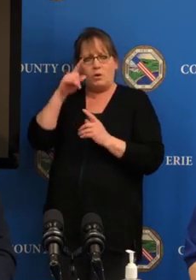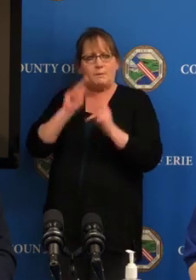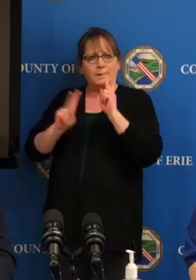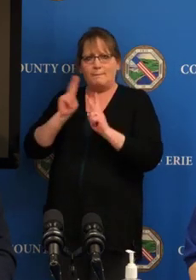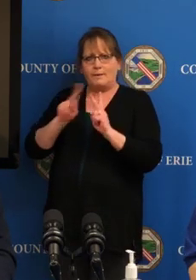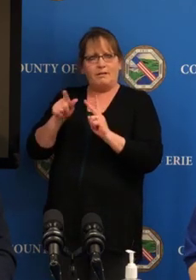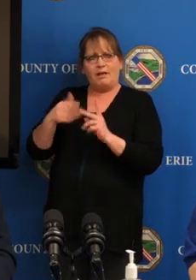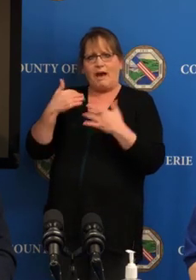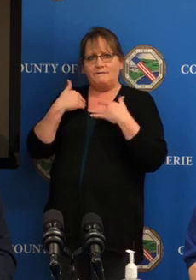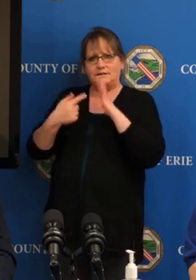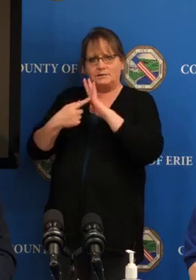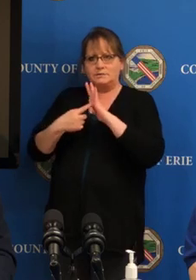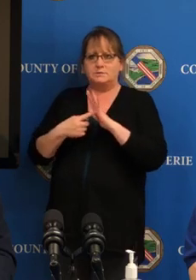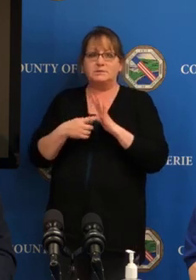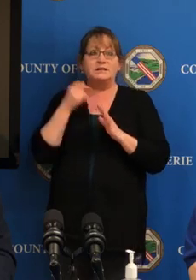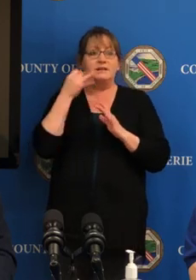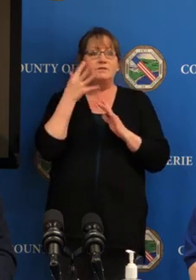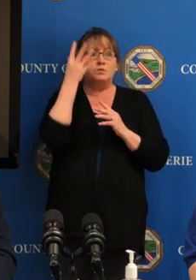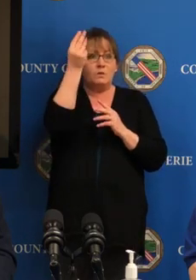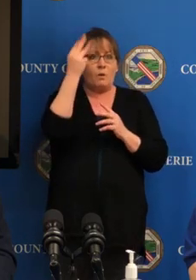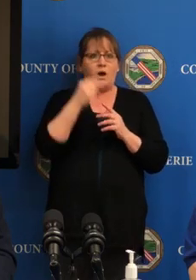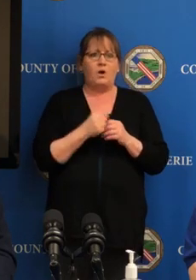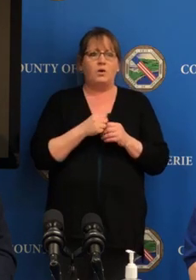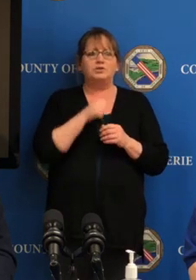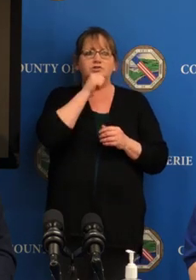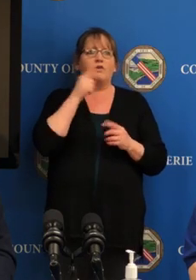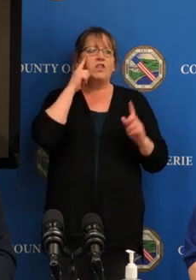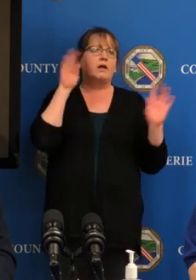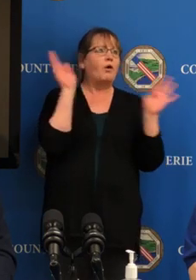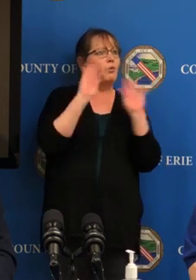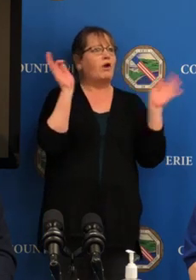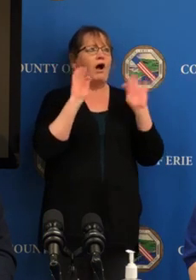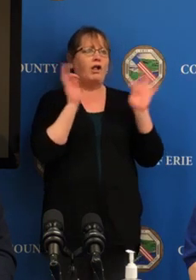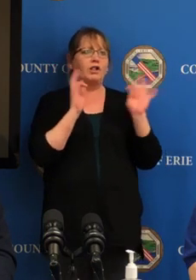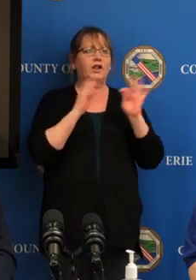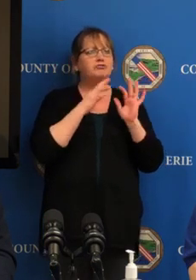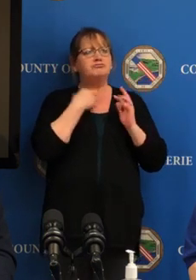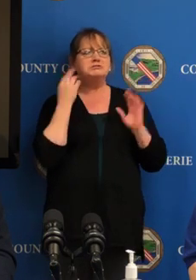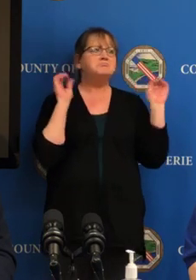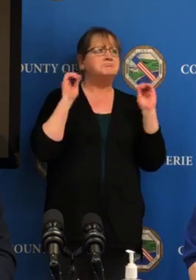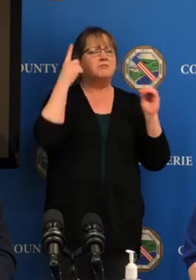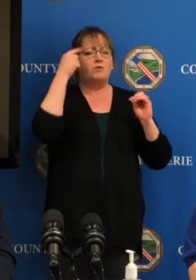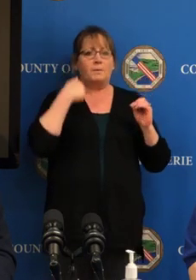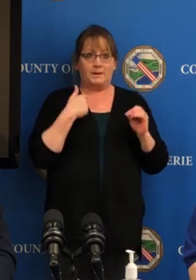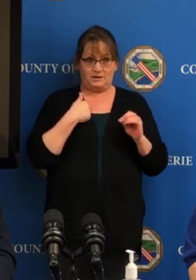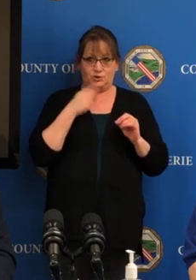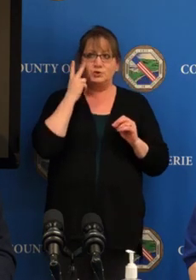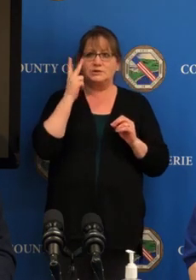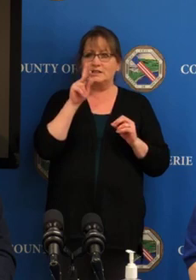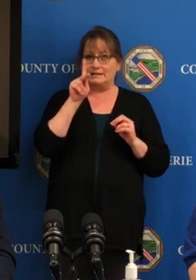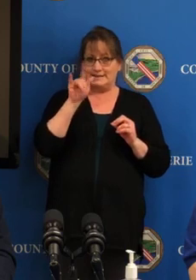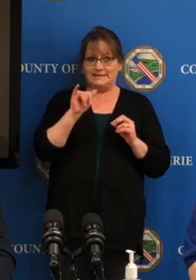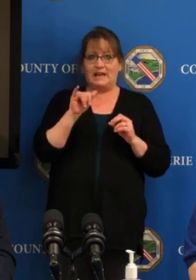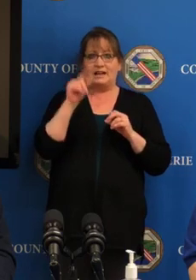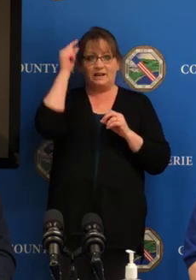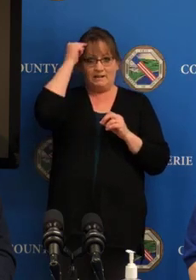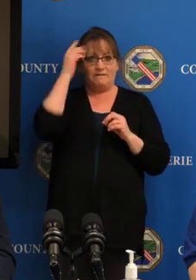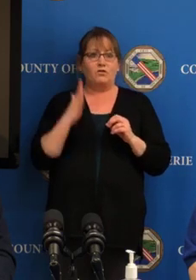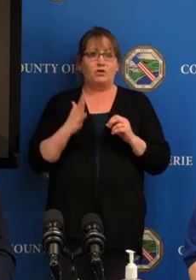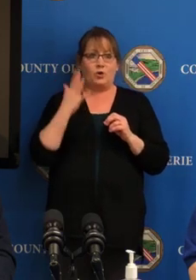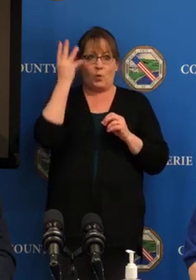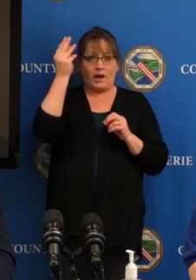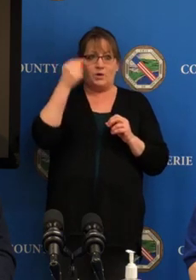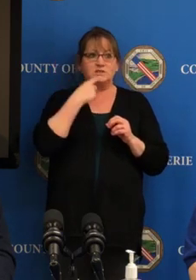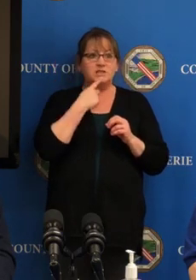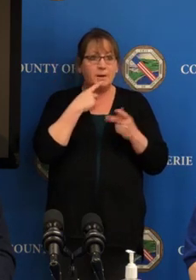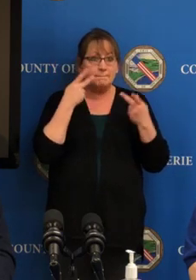do not underestimate the risk. You may have seen yesterday or late yesterday and early today, the Kentucky governor went out and said there was a